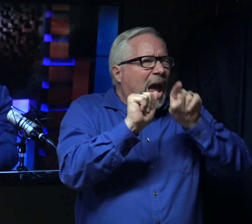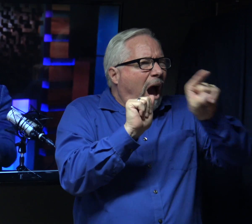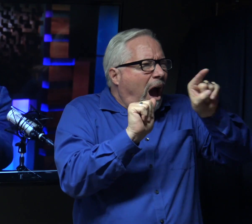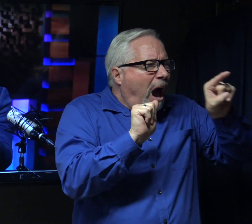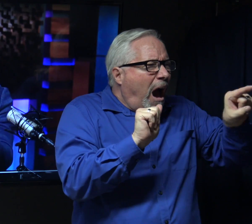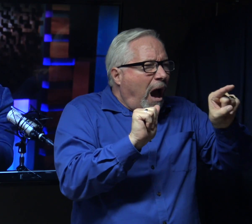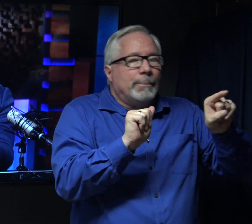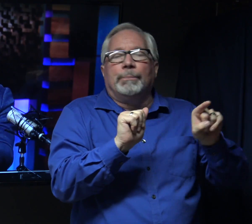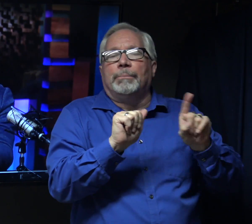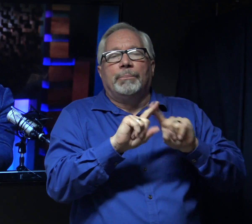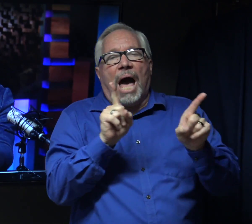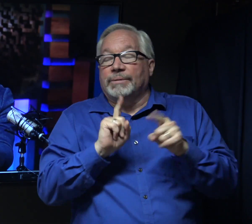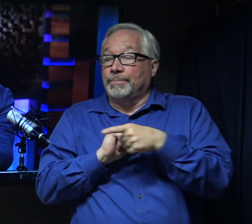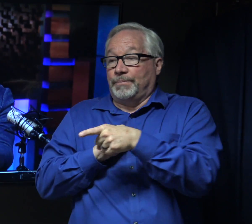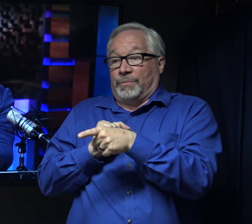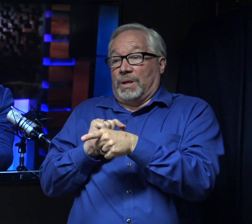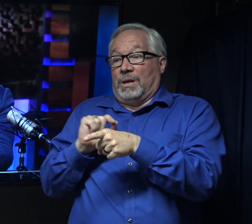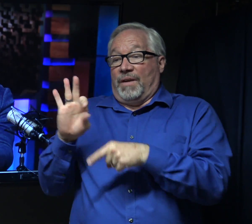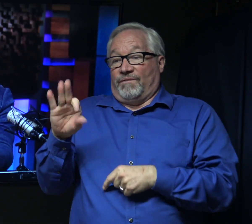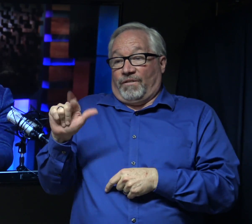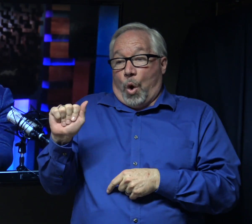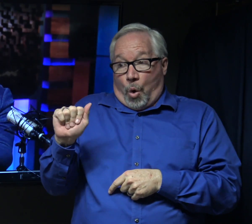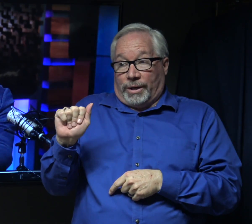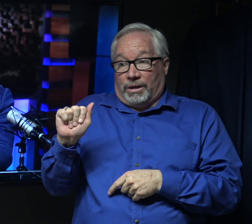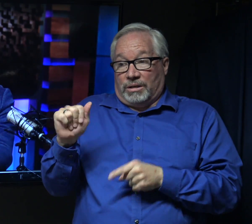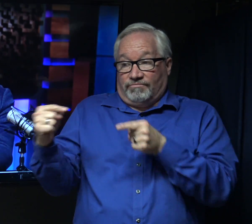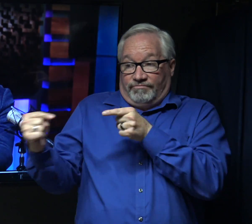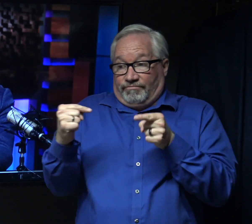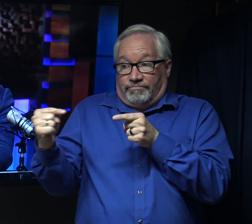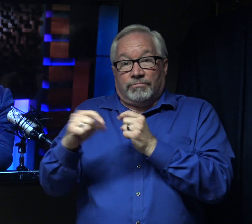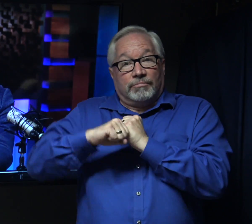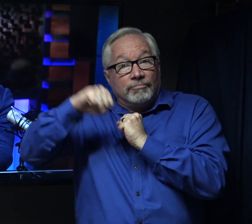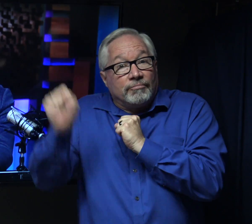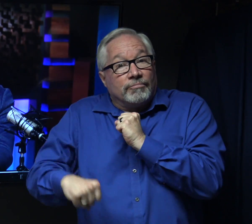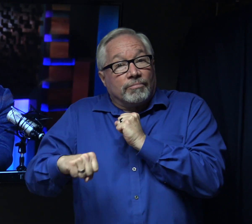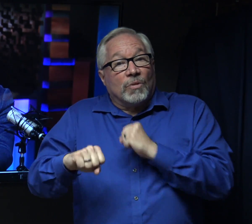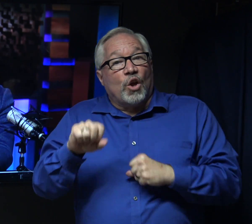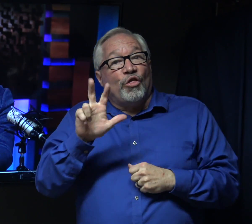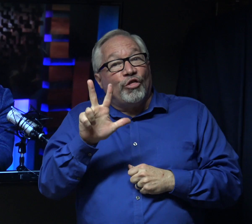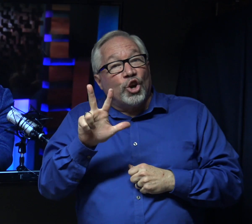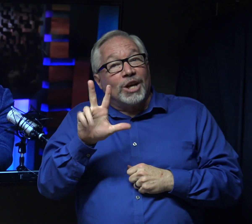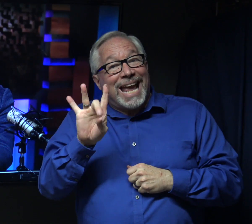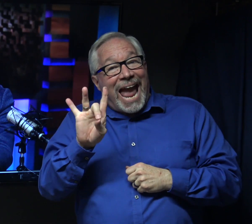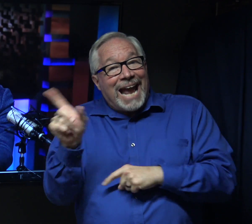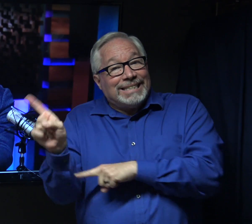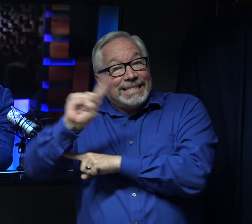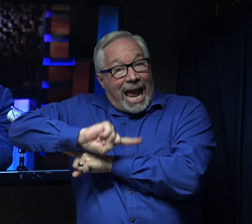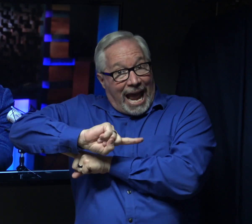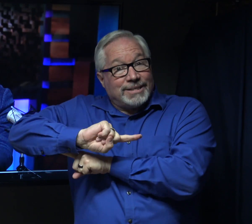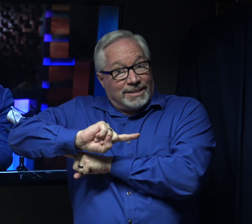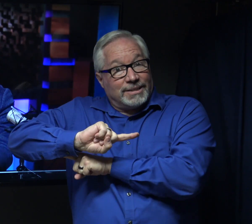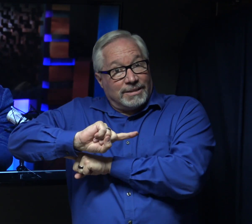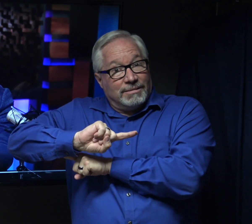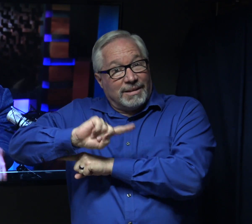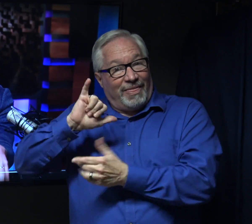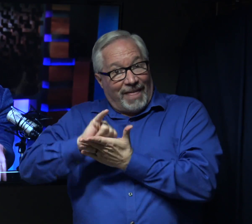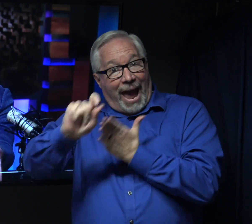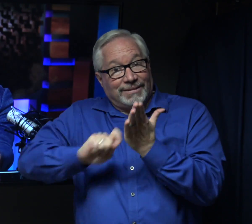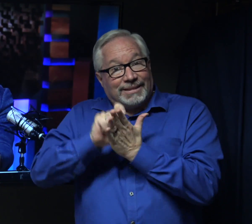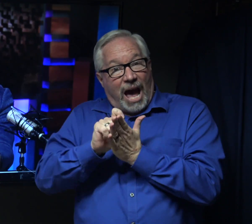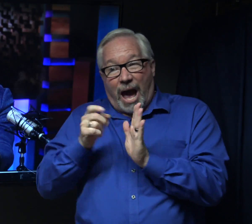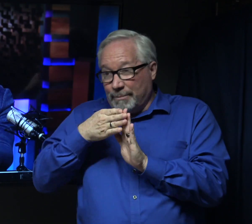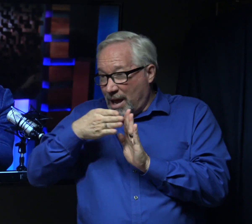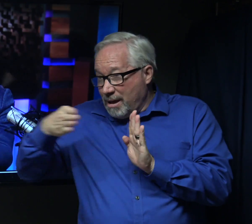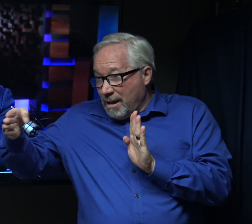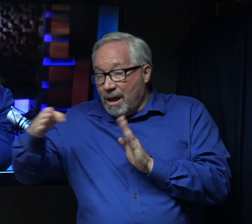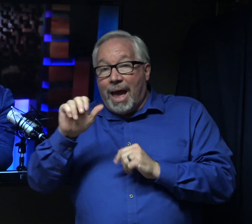now. That election process lasted for 38 days in the year 2000.